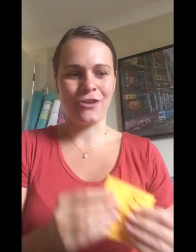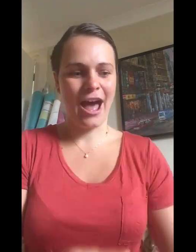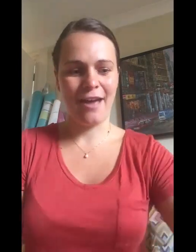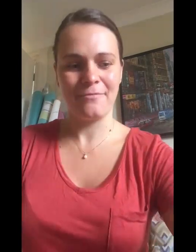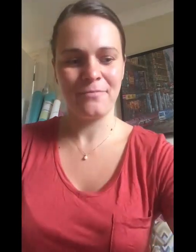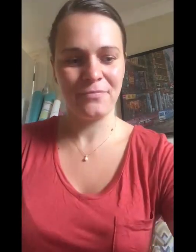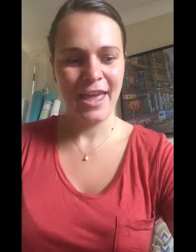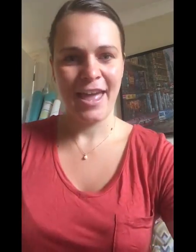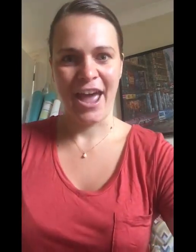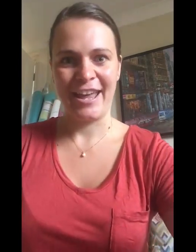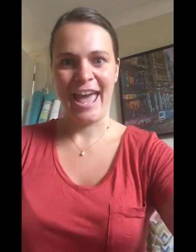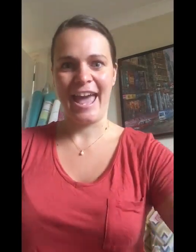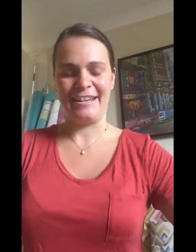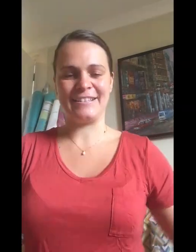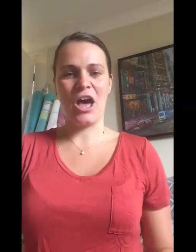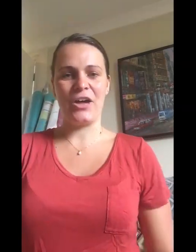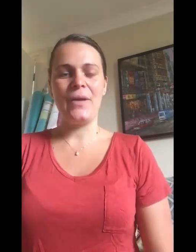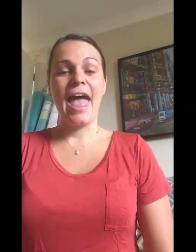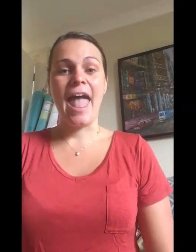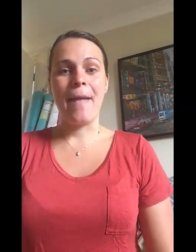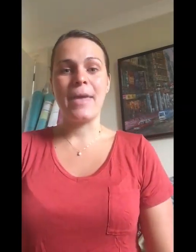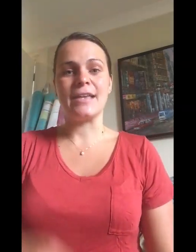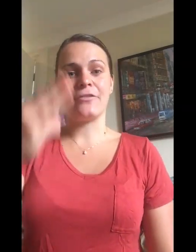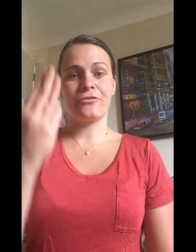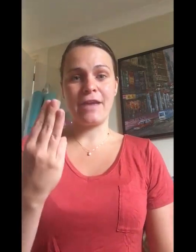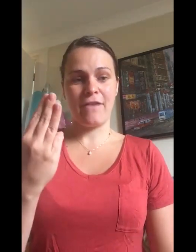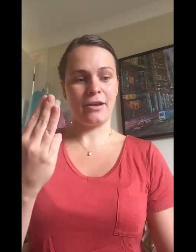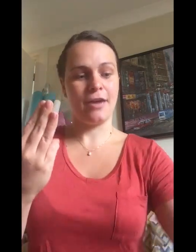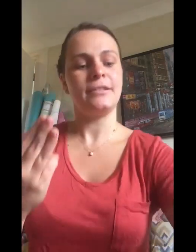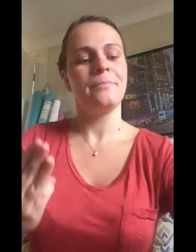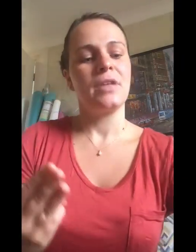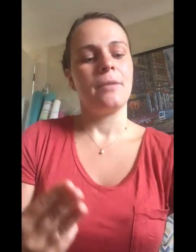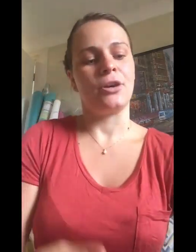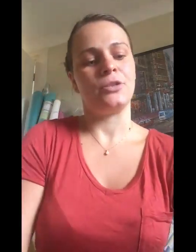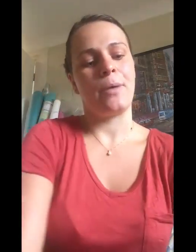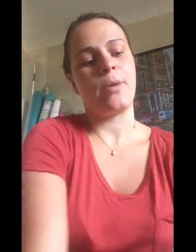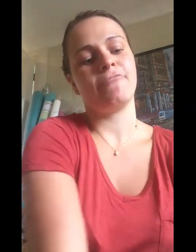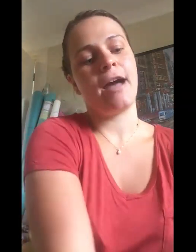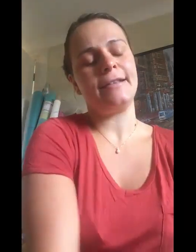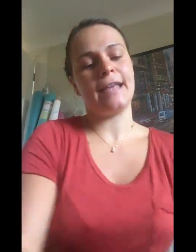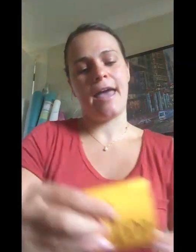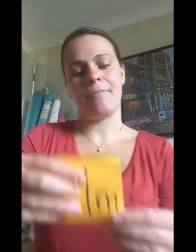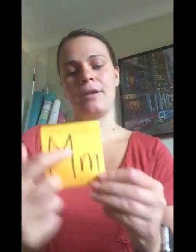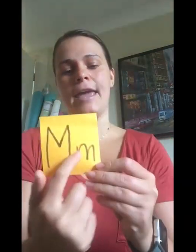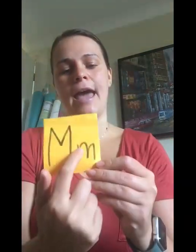right. Okay, so M is 3 fingers, because when we write M, it